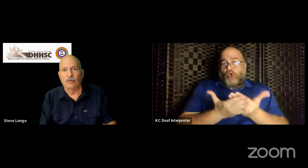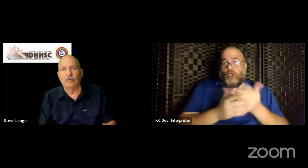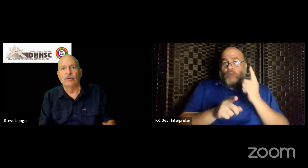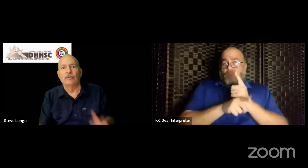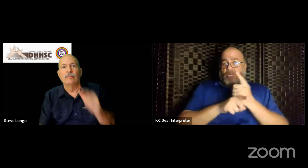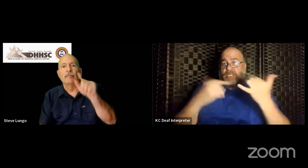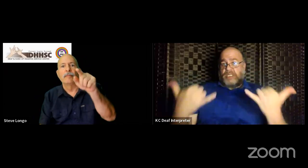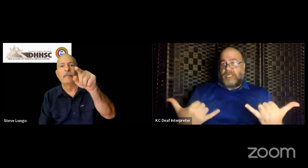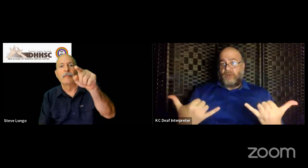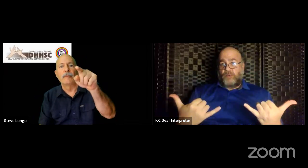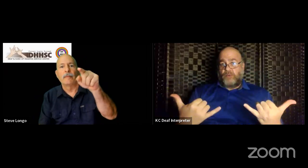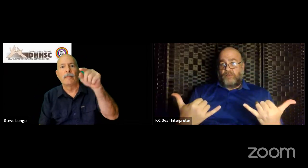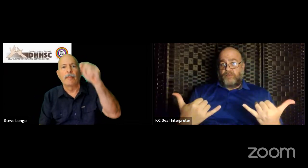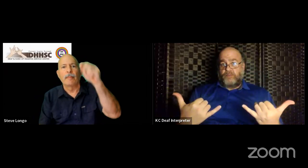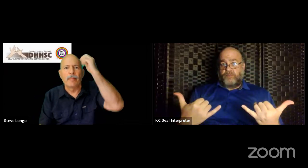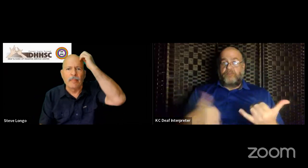this.